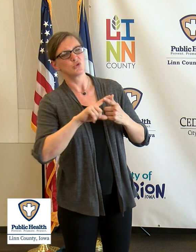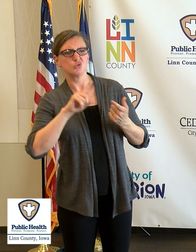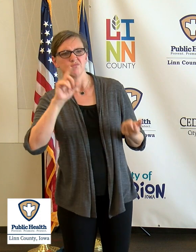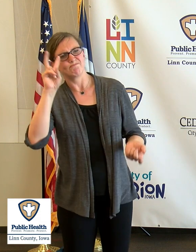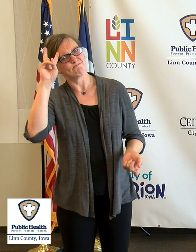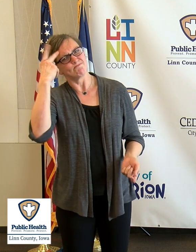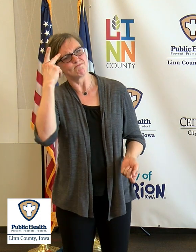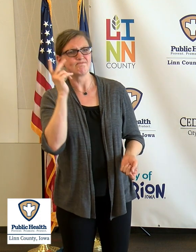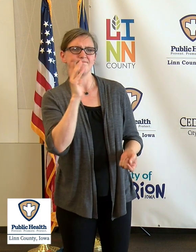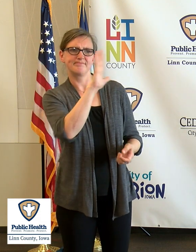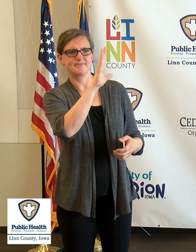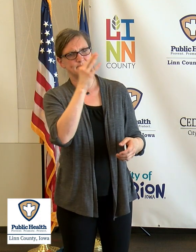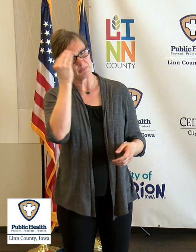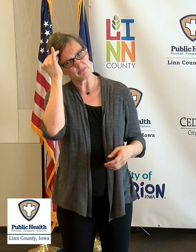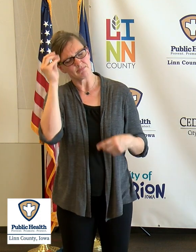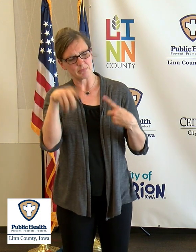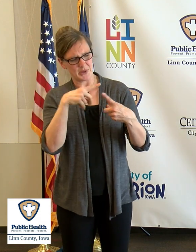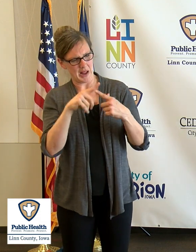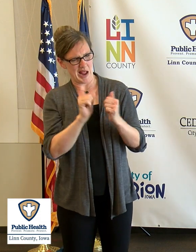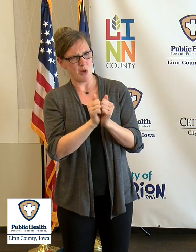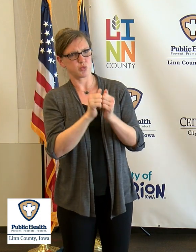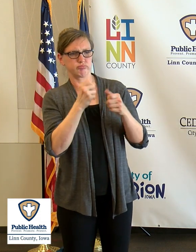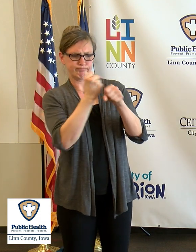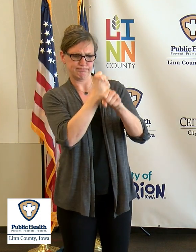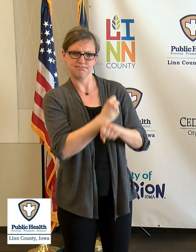of your reasons for pushing for this?